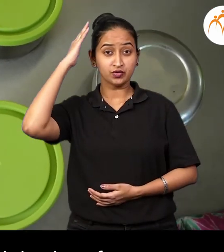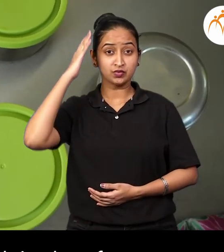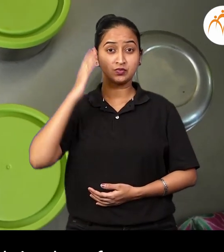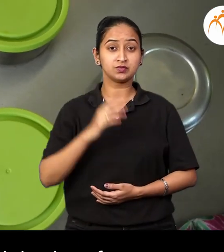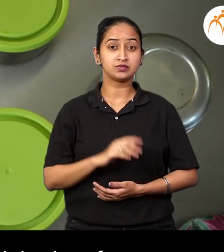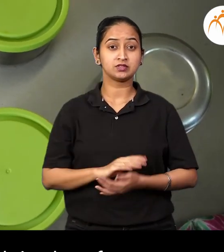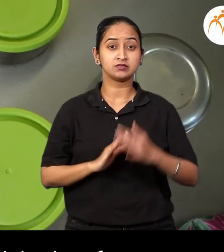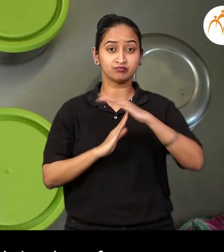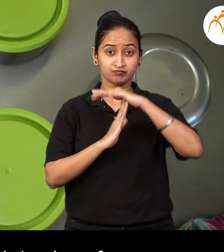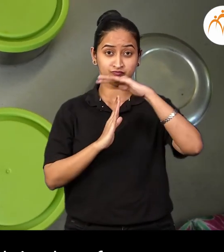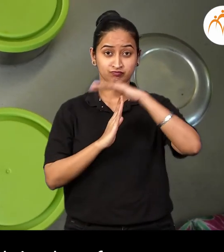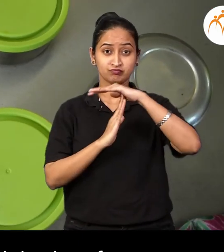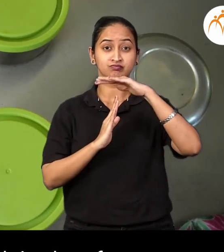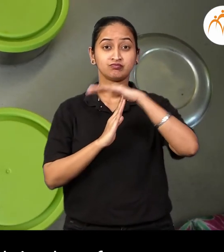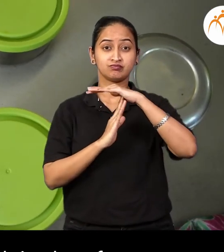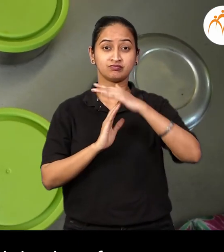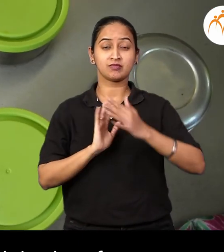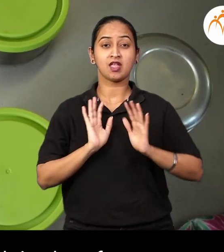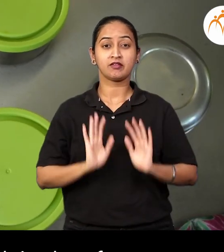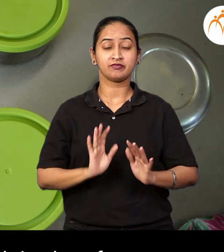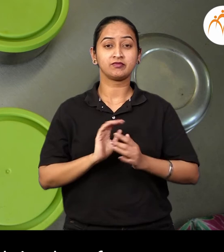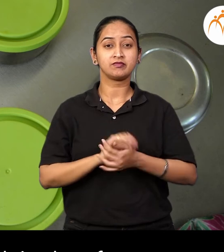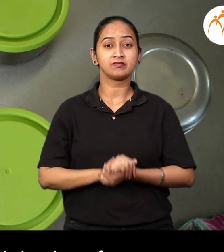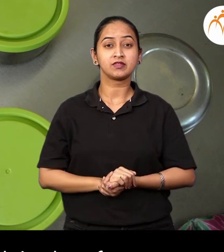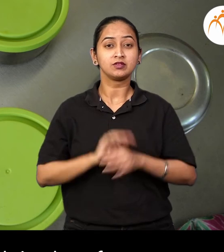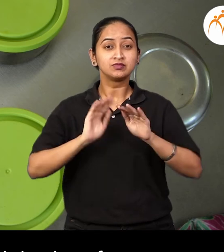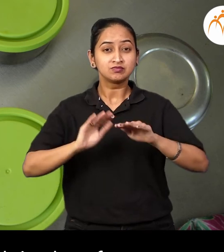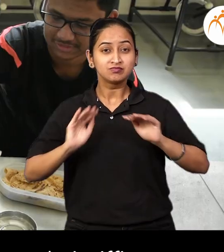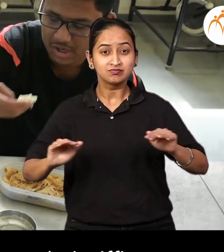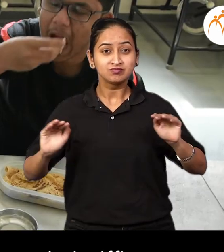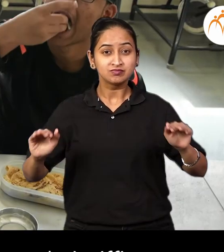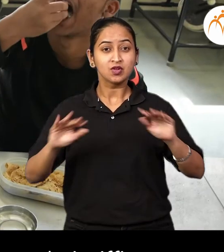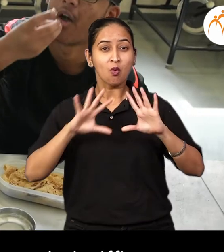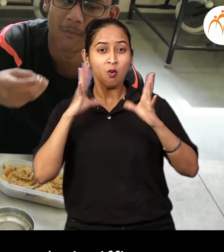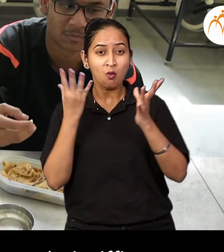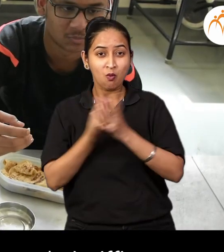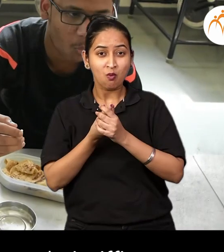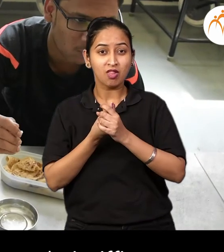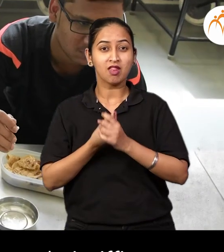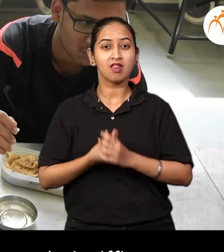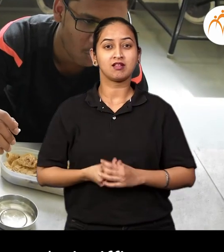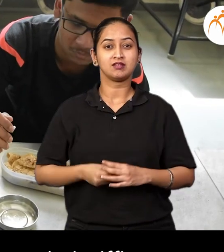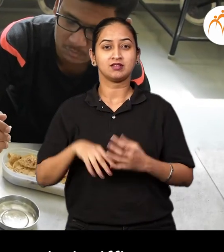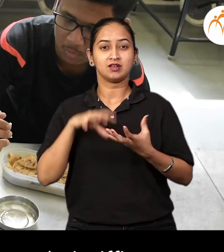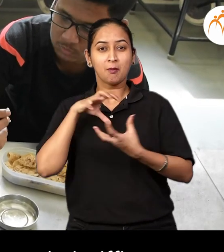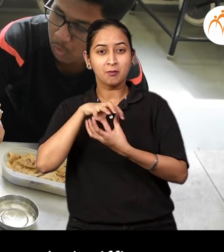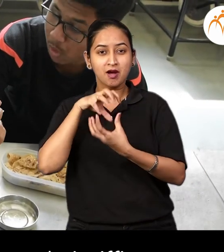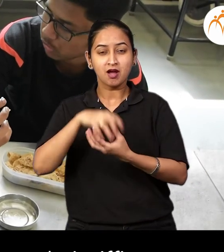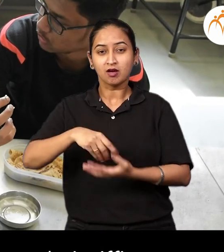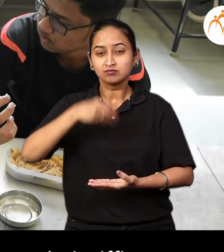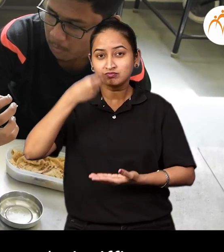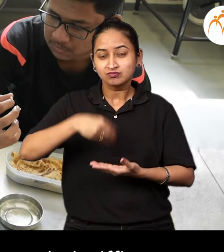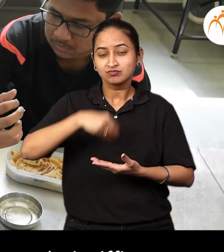is a lunch break in the afternoon. All the children eat